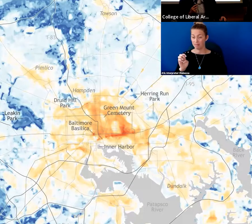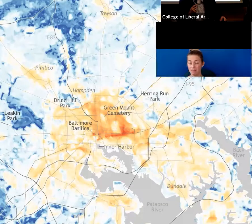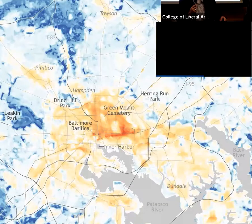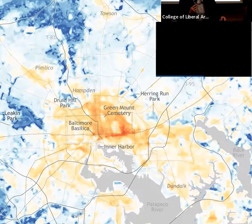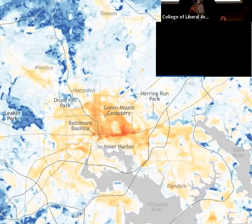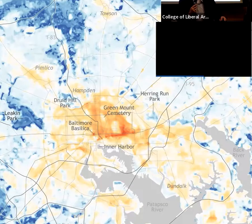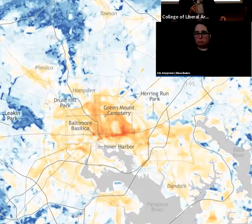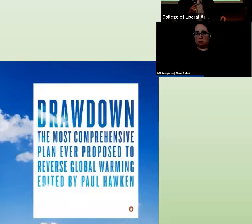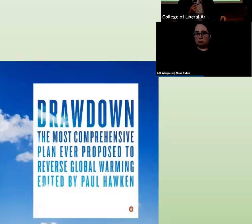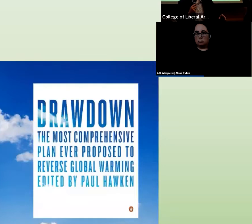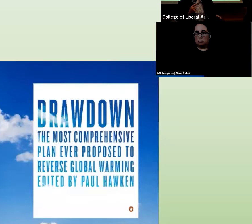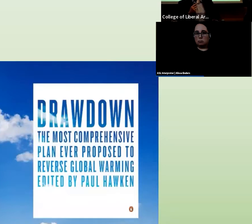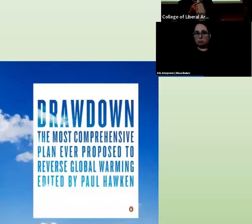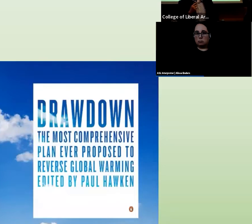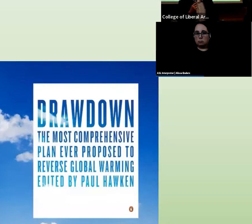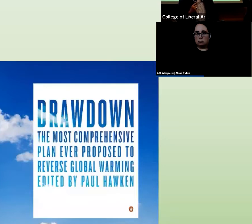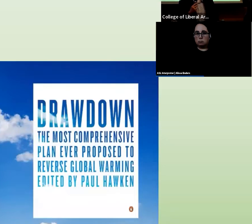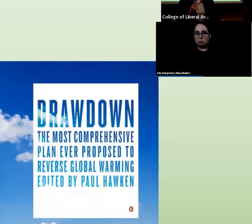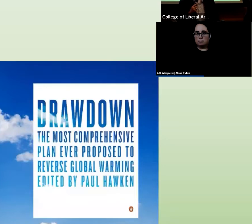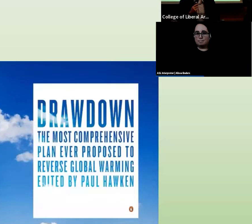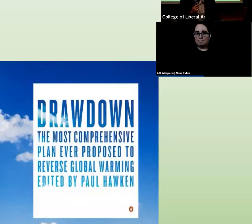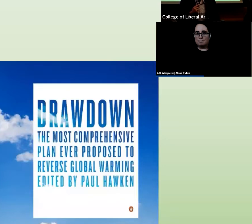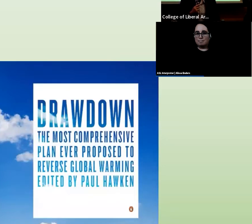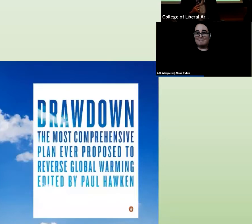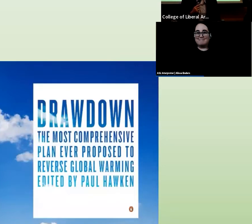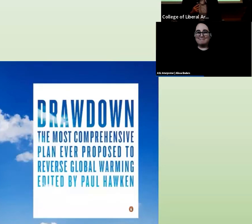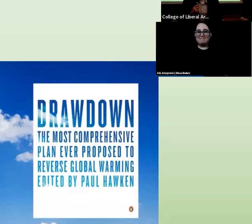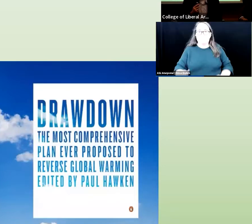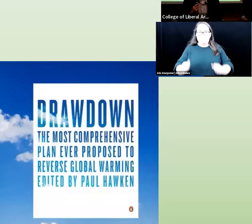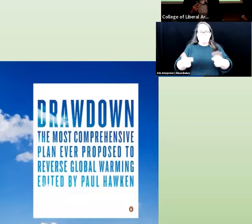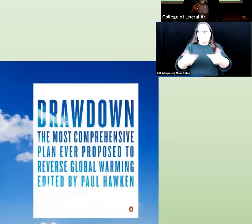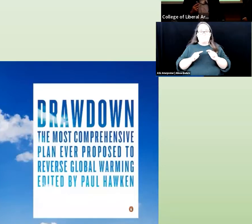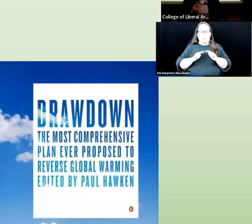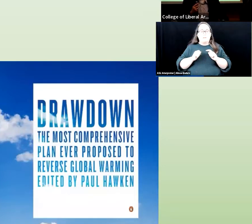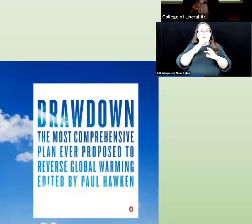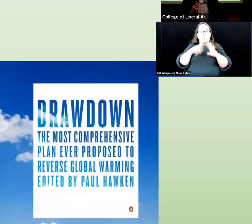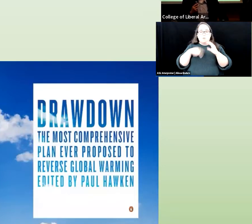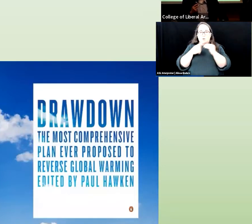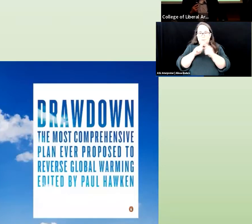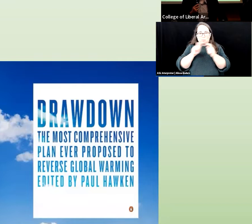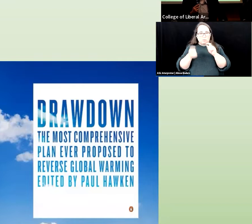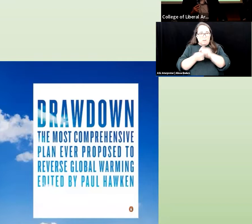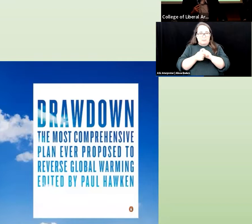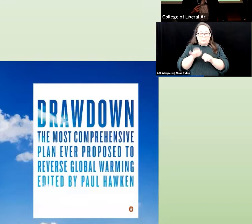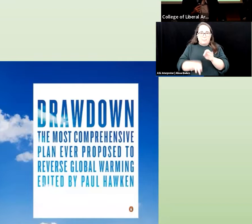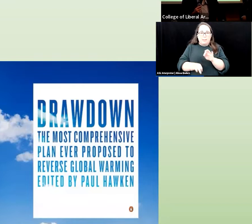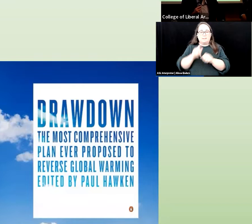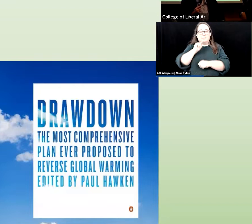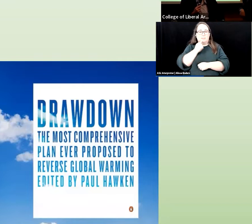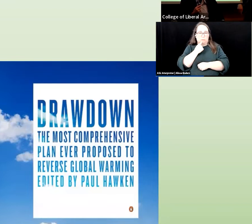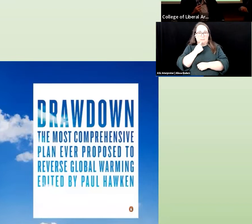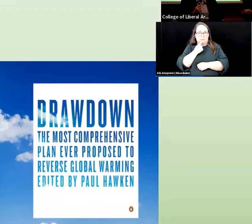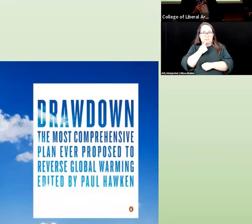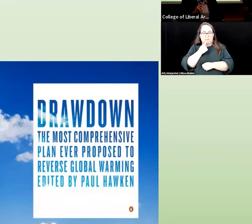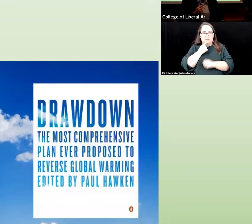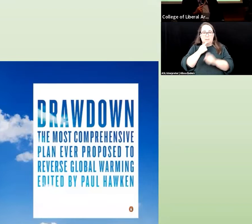increased impervious surface, for example. Finally, Scott Denny talks about climate change is simple, serious, but this